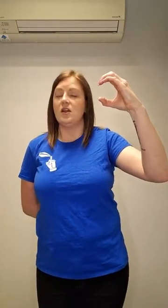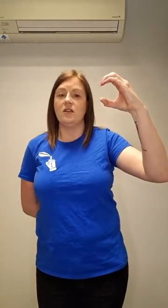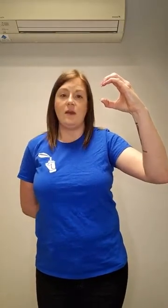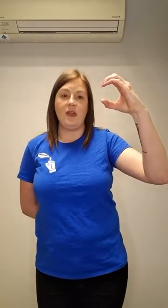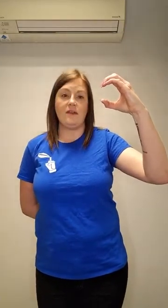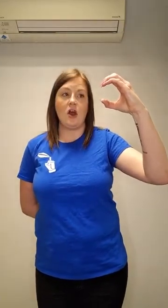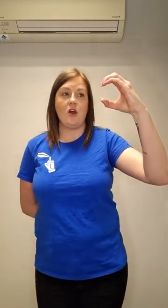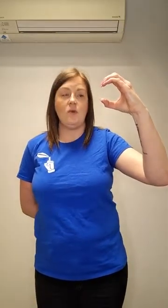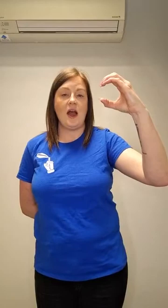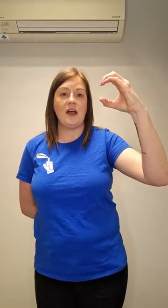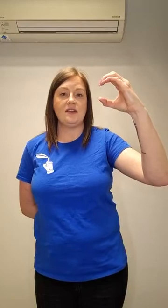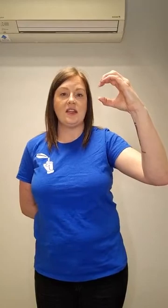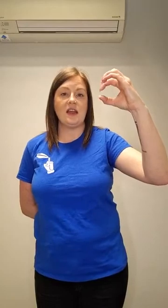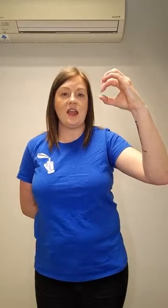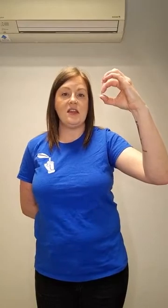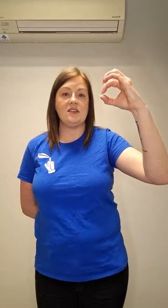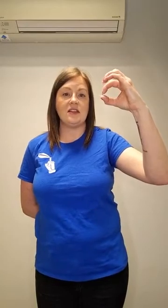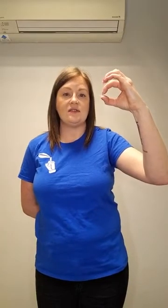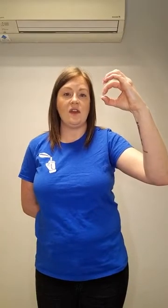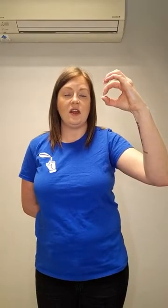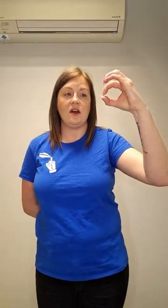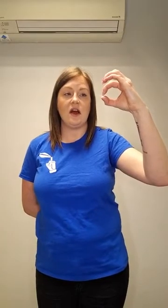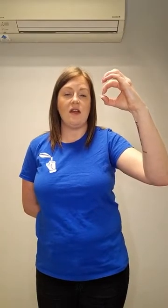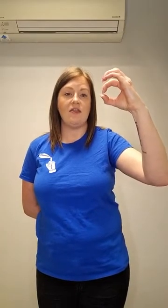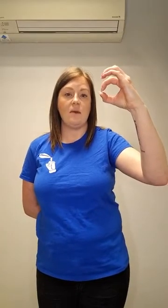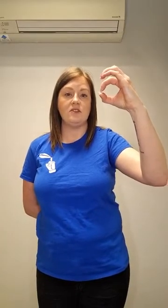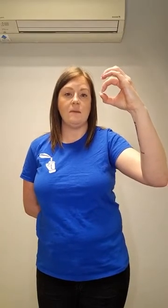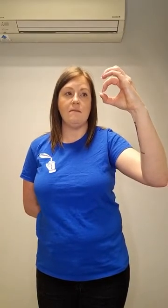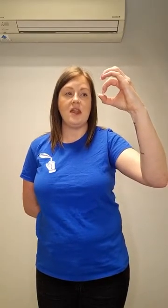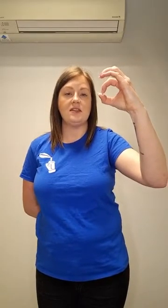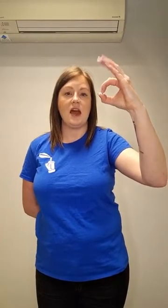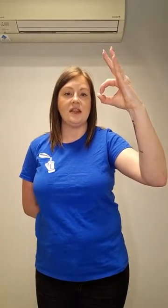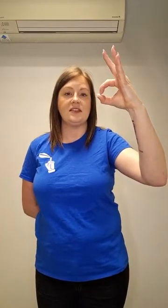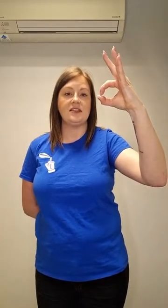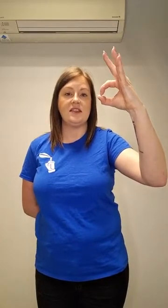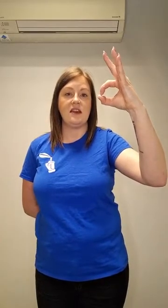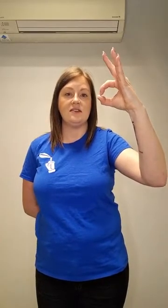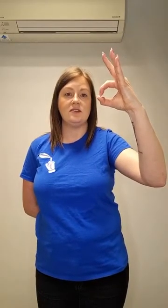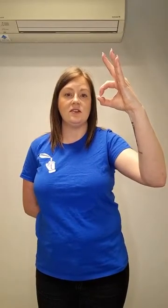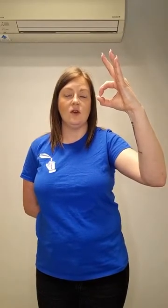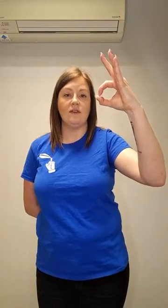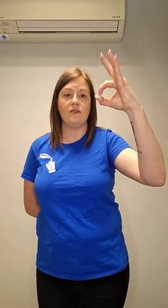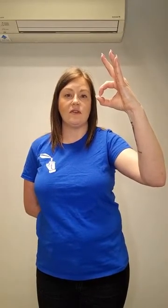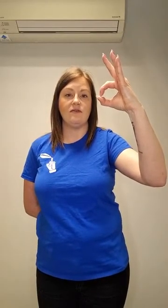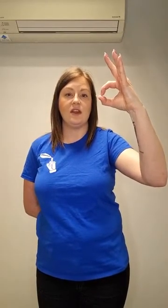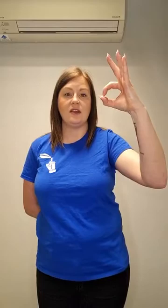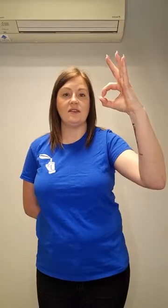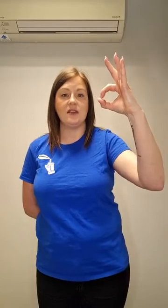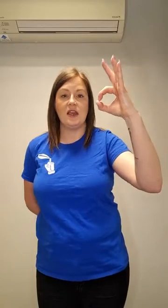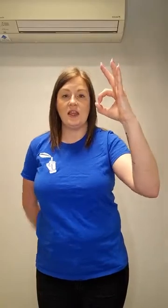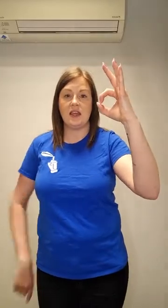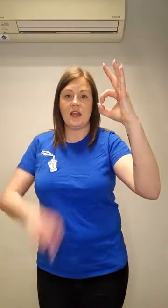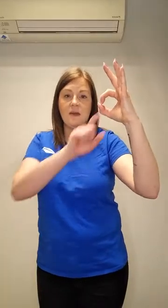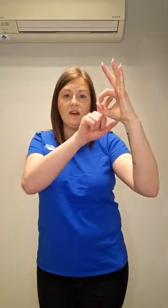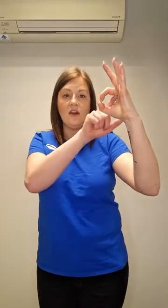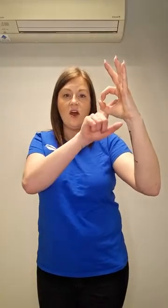Then we have an O hand. Take that index finger and thumb to meet and extend your other 3 fingers. Keep it